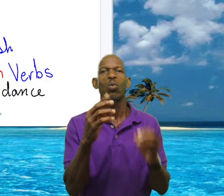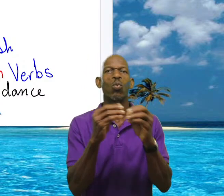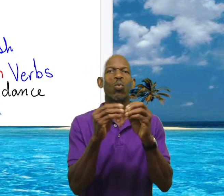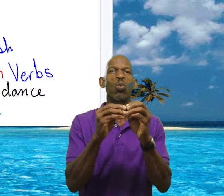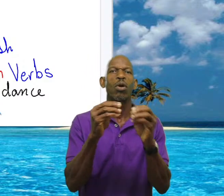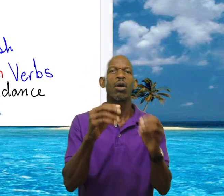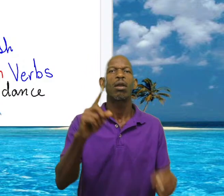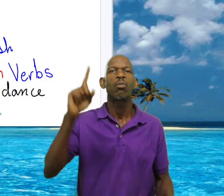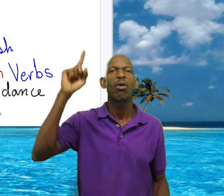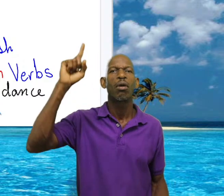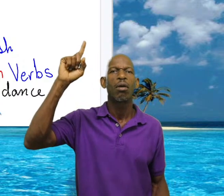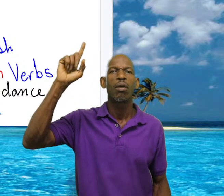an action word.